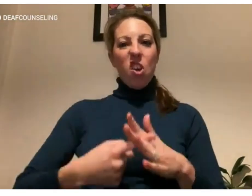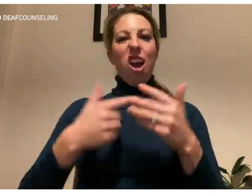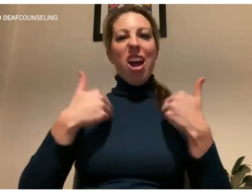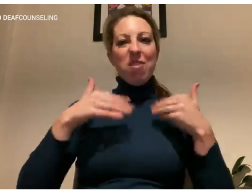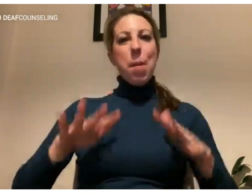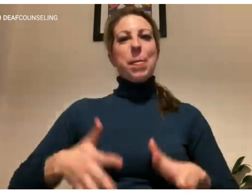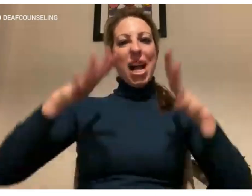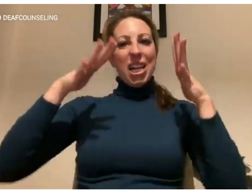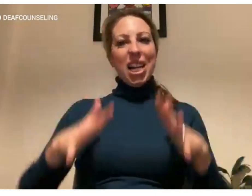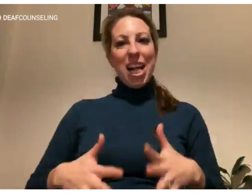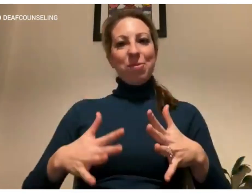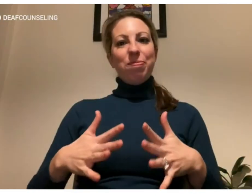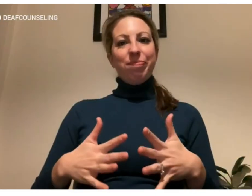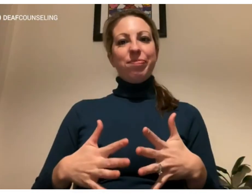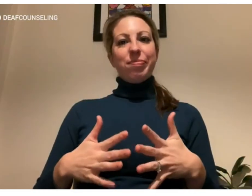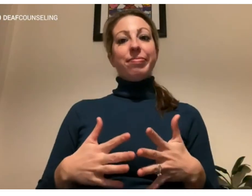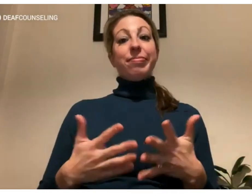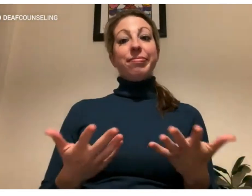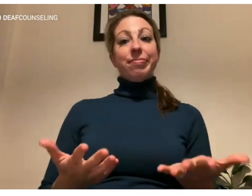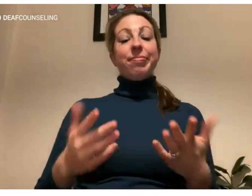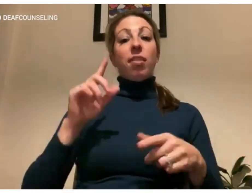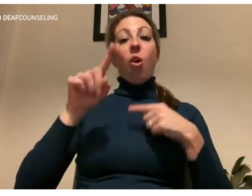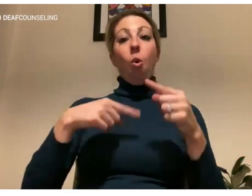I've started noticing panic attacks.